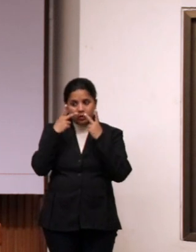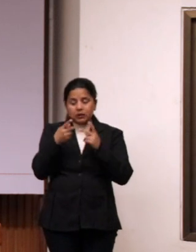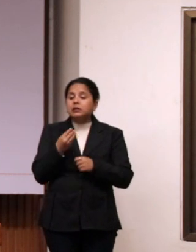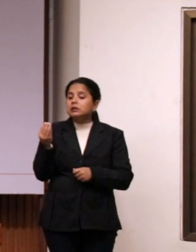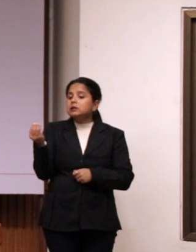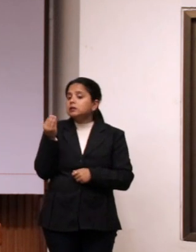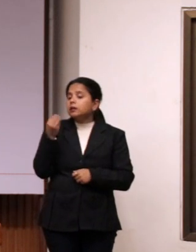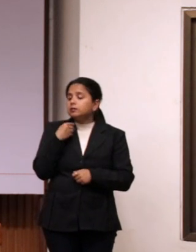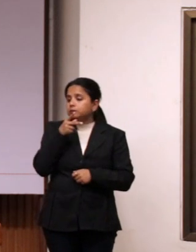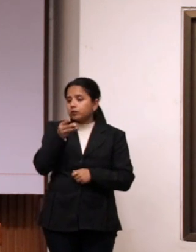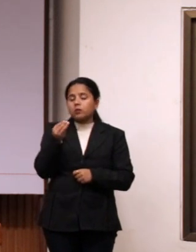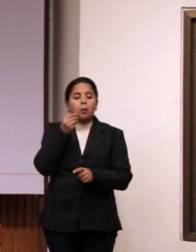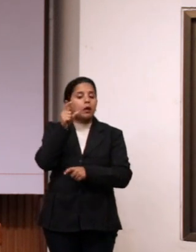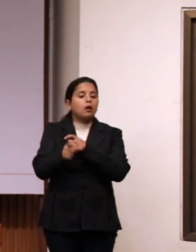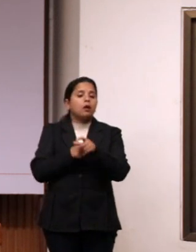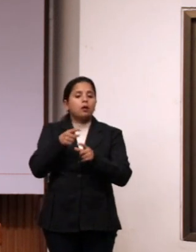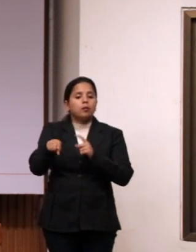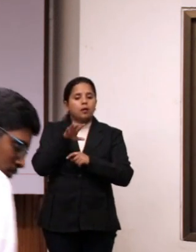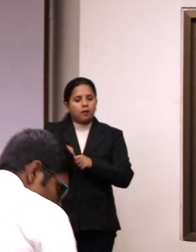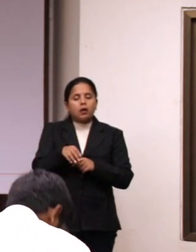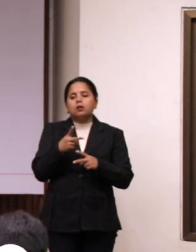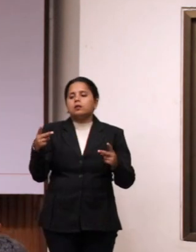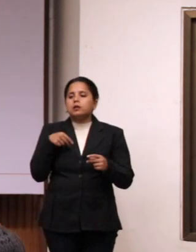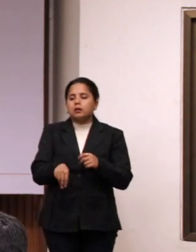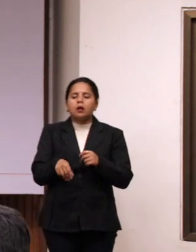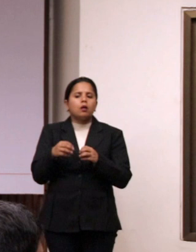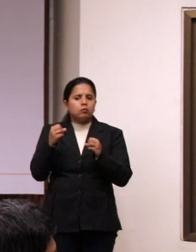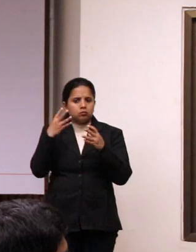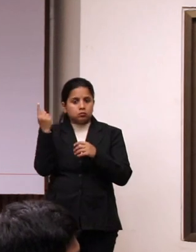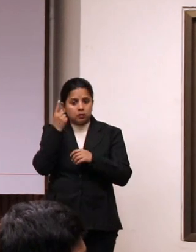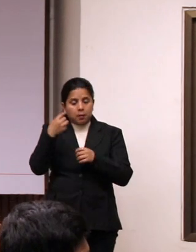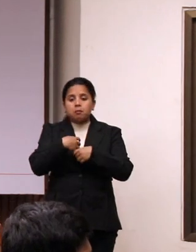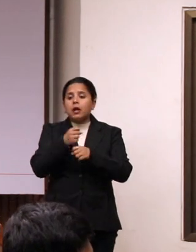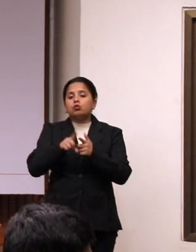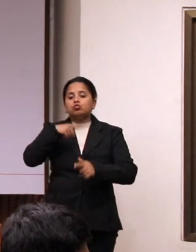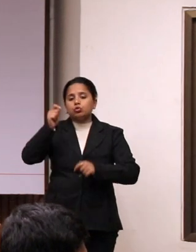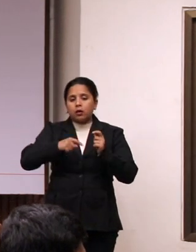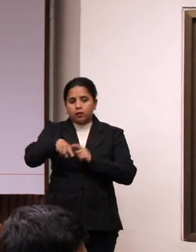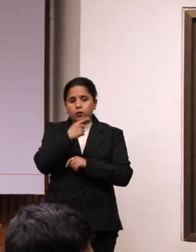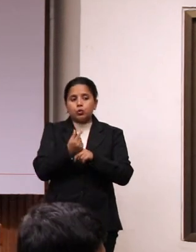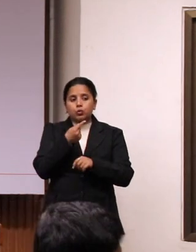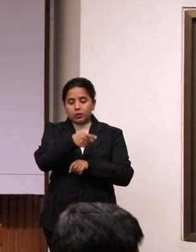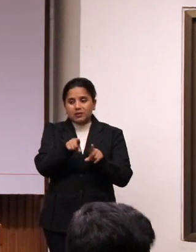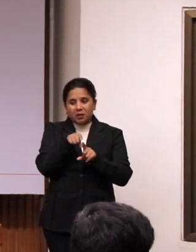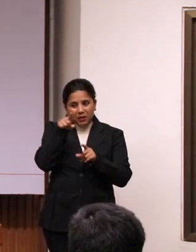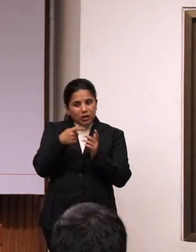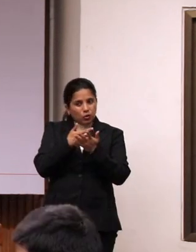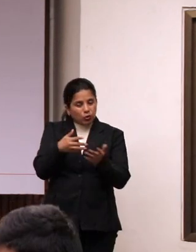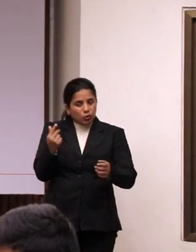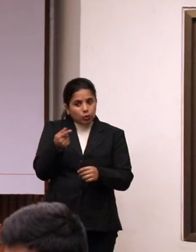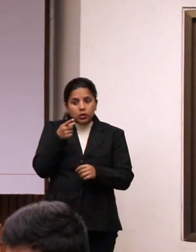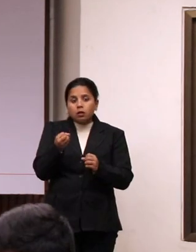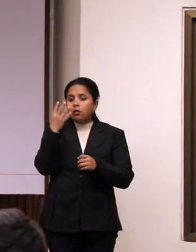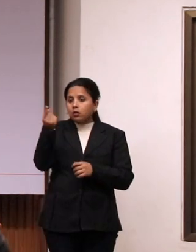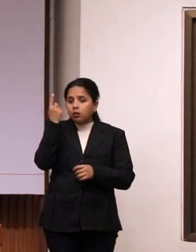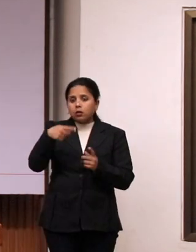of the company is going to produce electricity in Jharkhand, utilizing resource from Jharkhand, and those